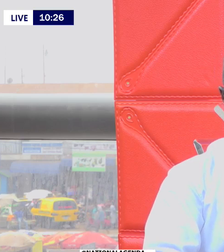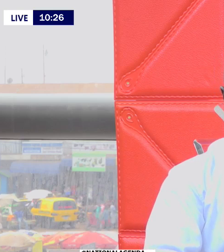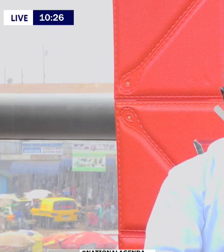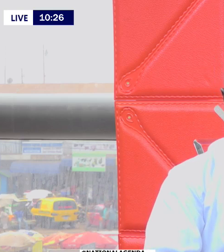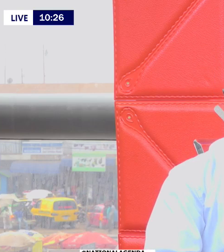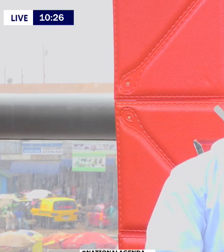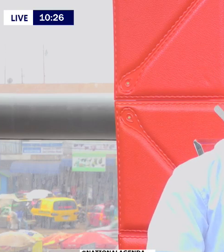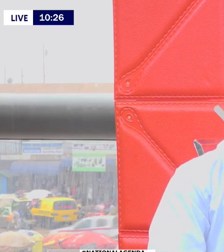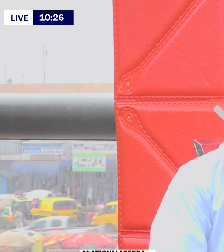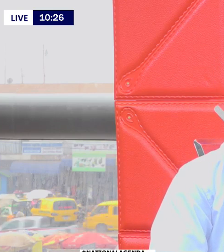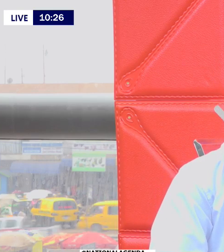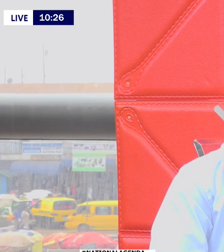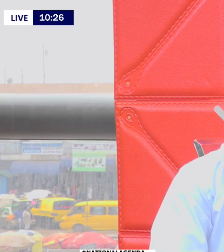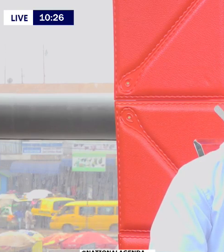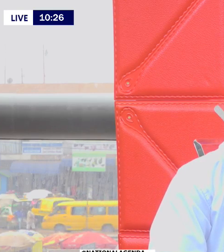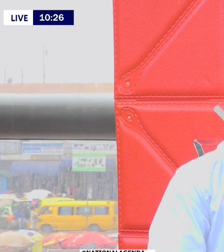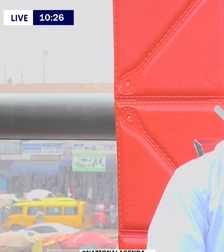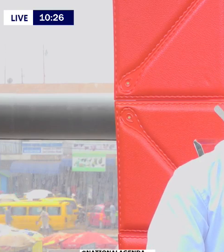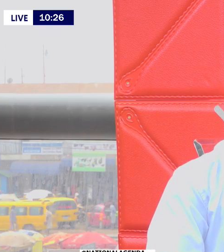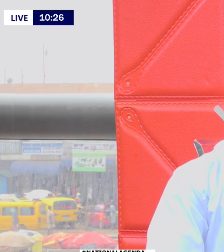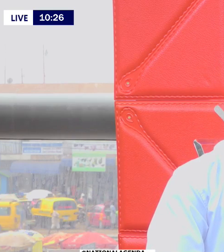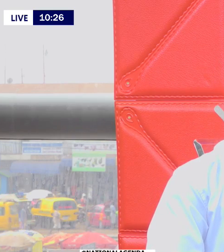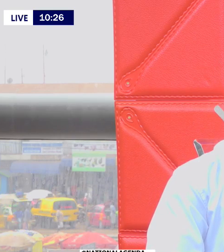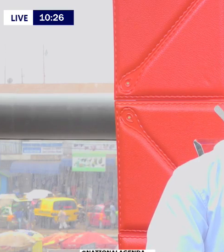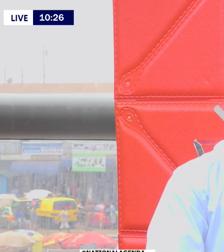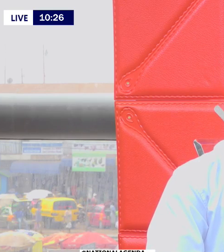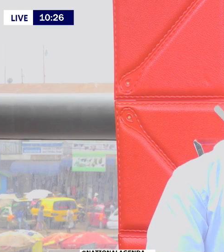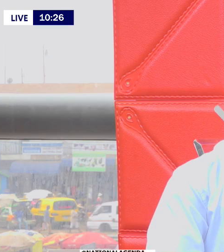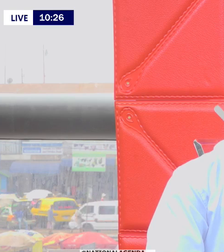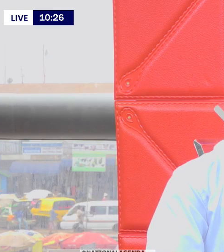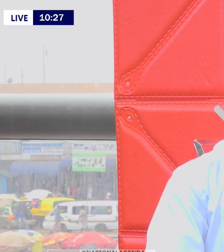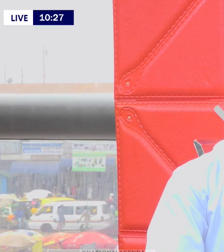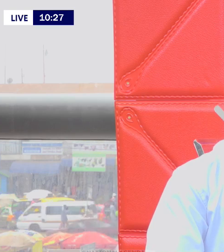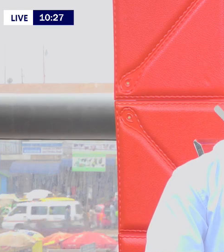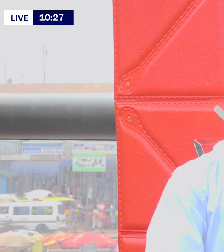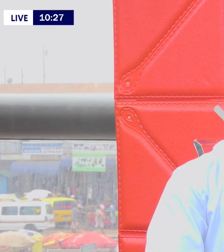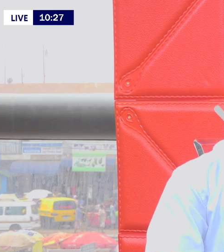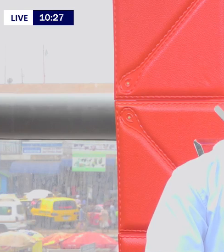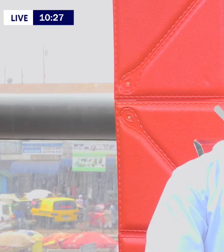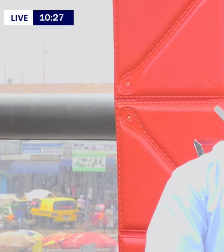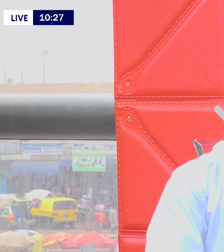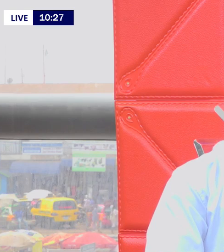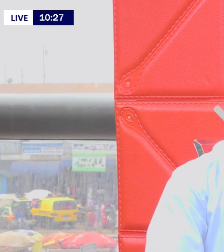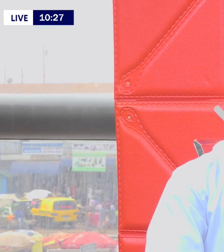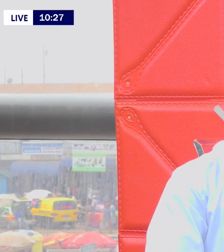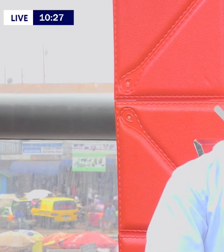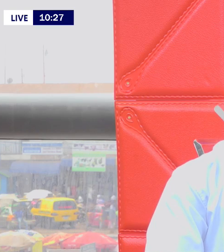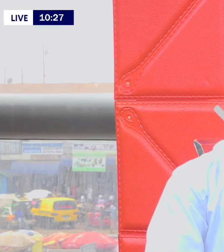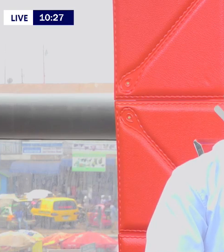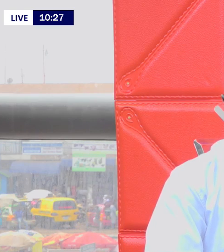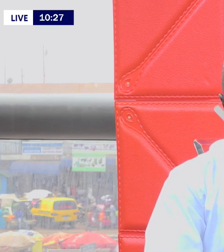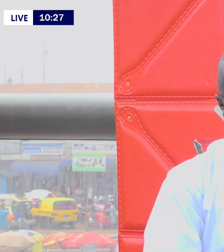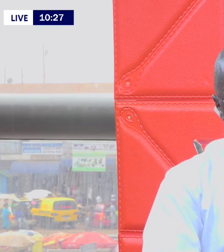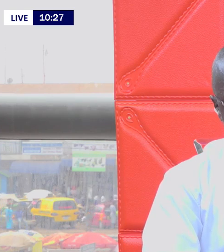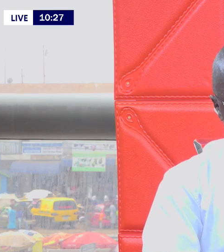We cannot use a corrupt NDC register that has to be supported with pink sheets before it can be credible.